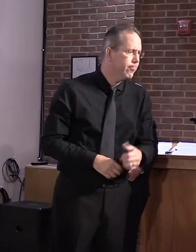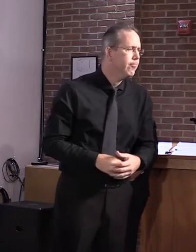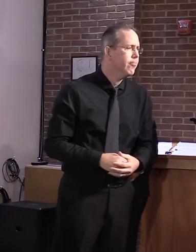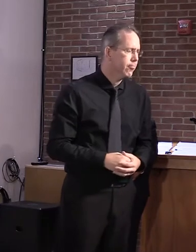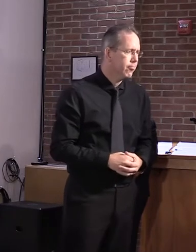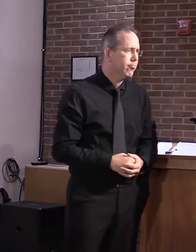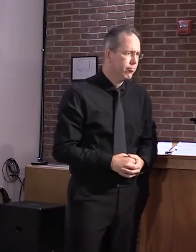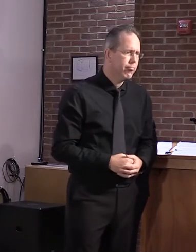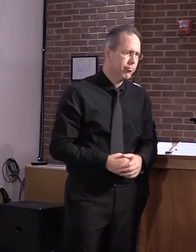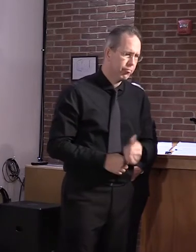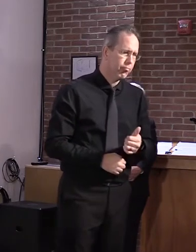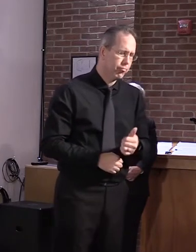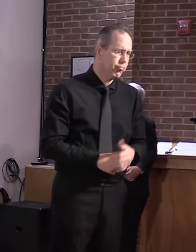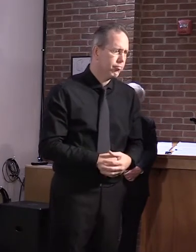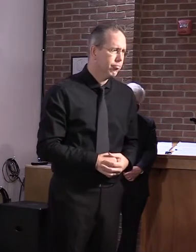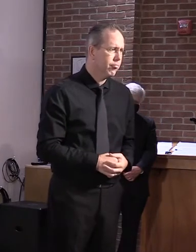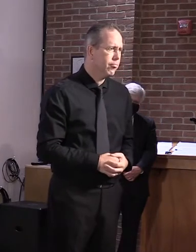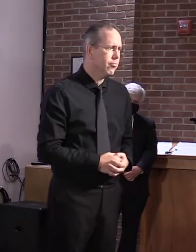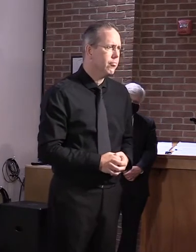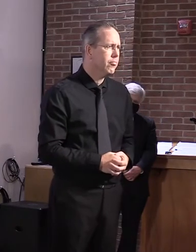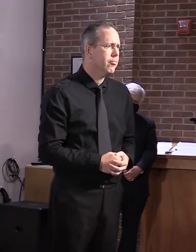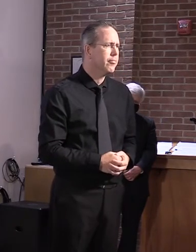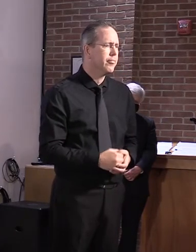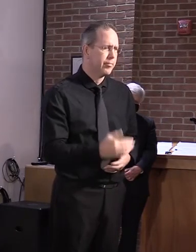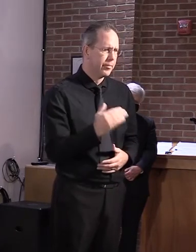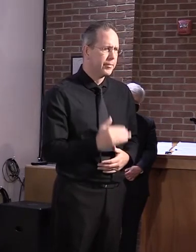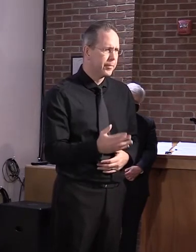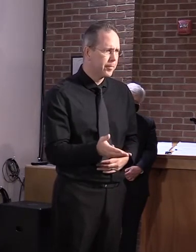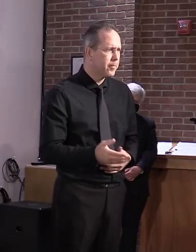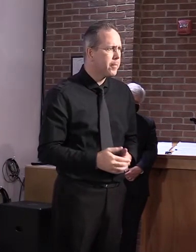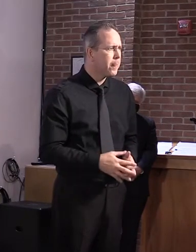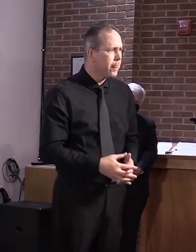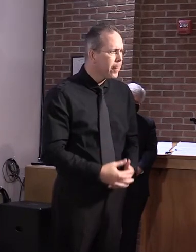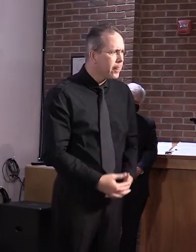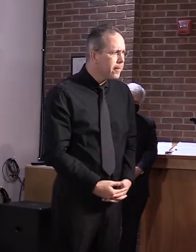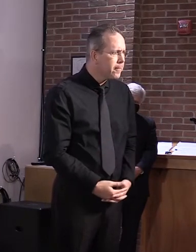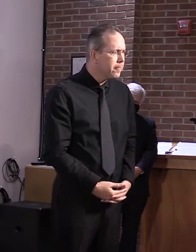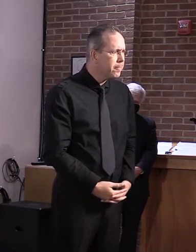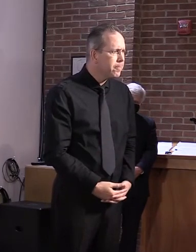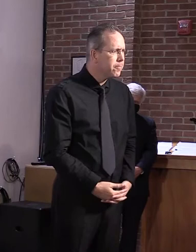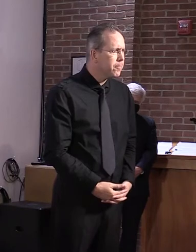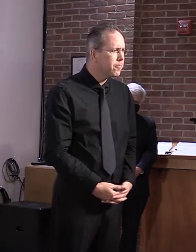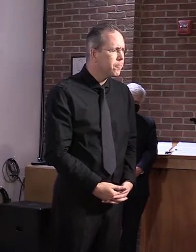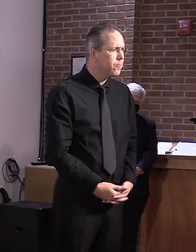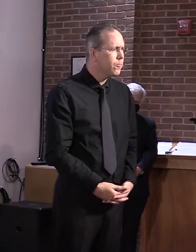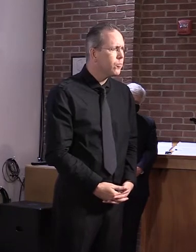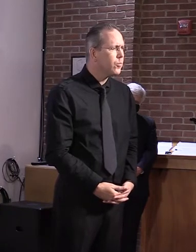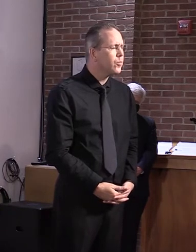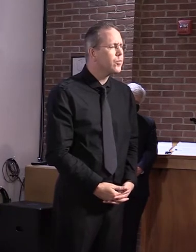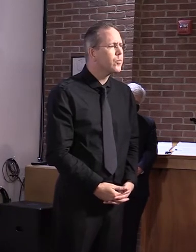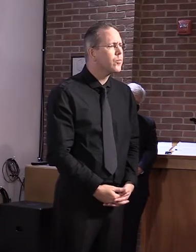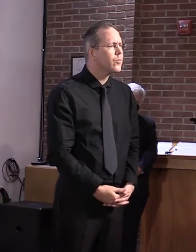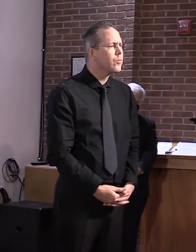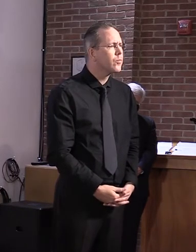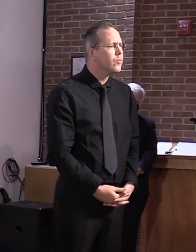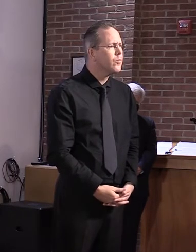Thanks, Rebecca. First, is there an update on last week's question about which public safety agencies have reported